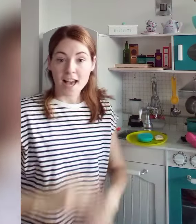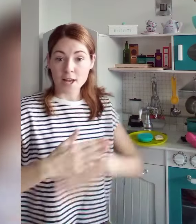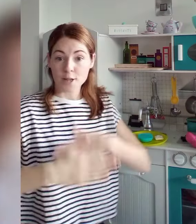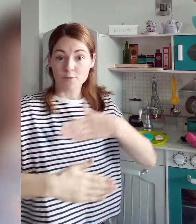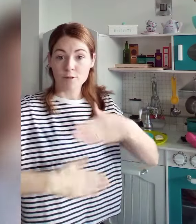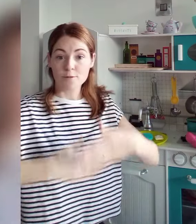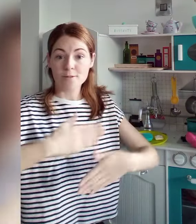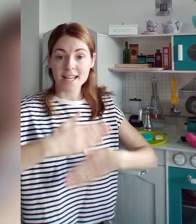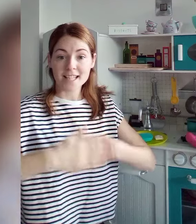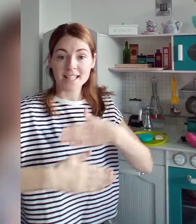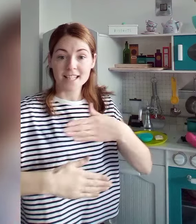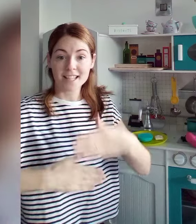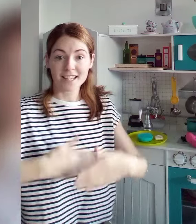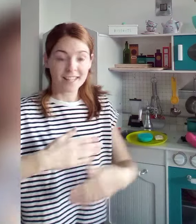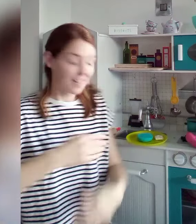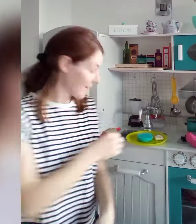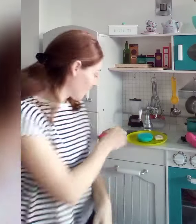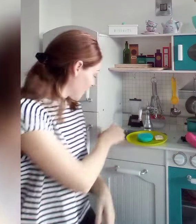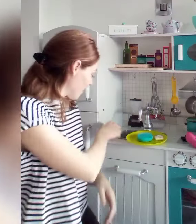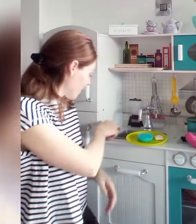And roll it.